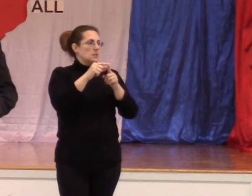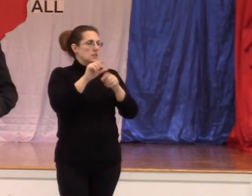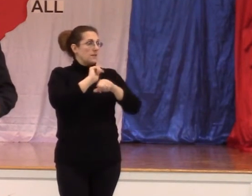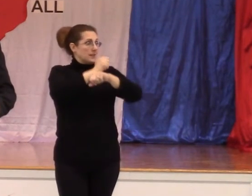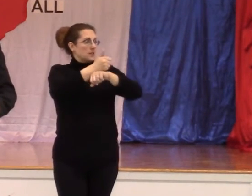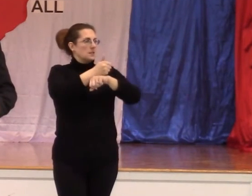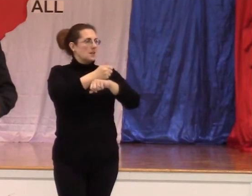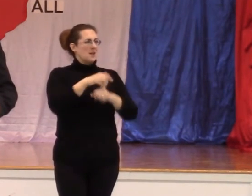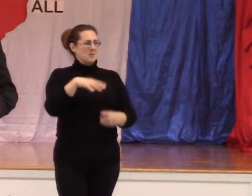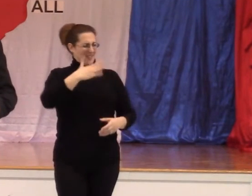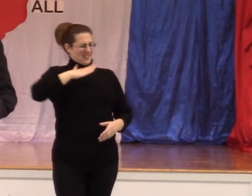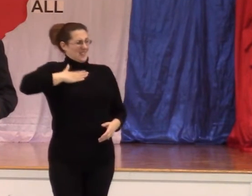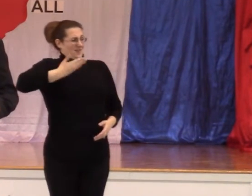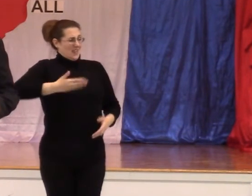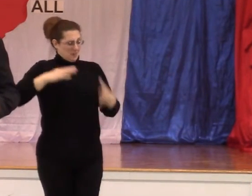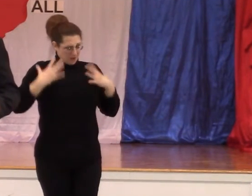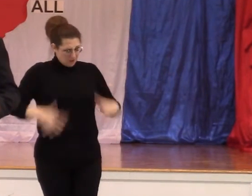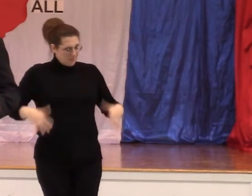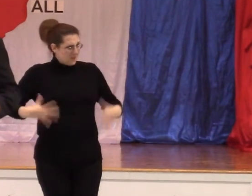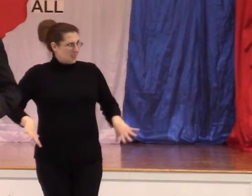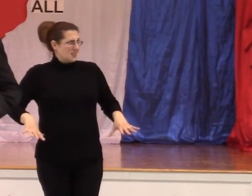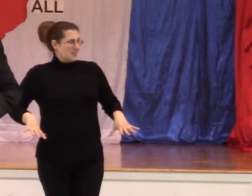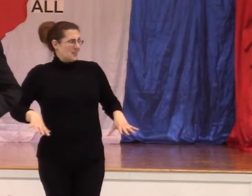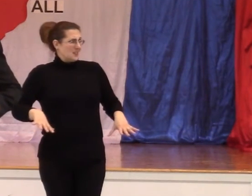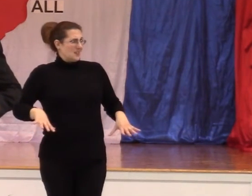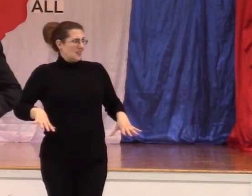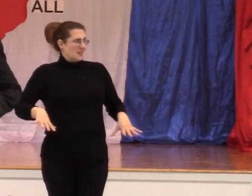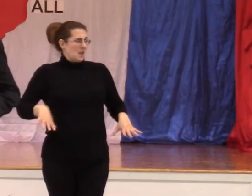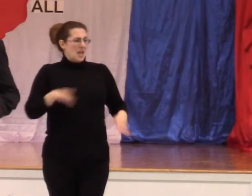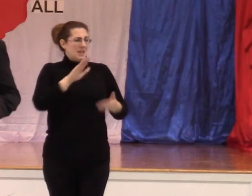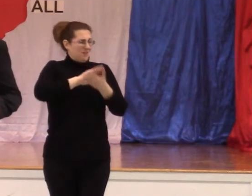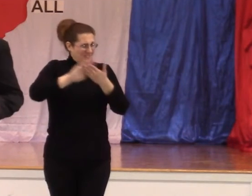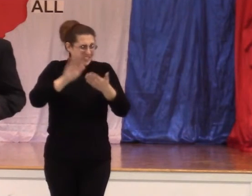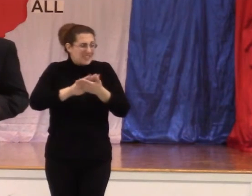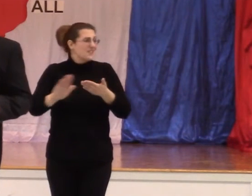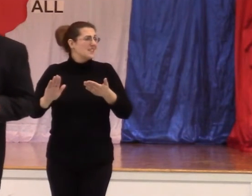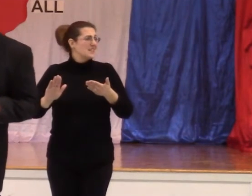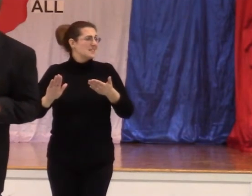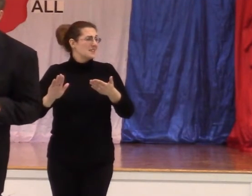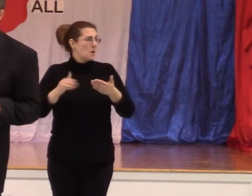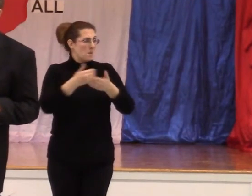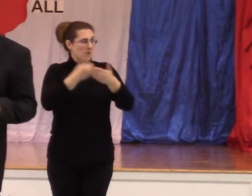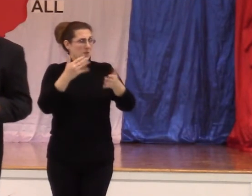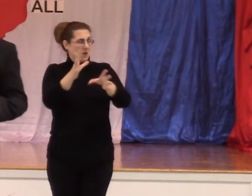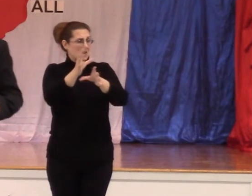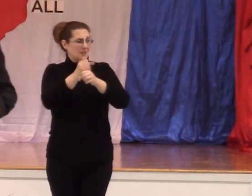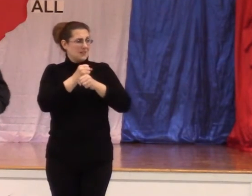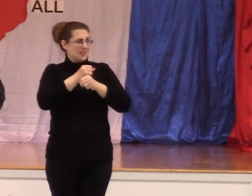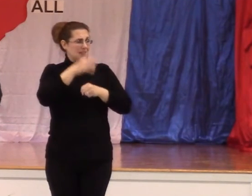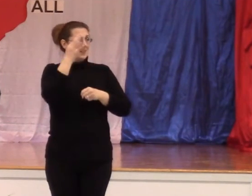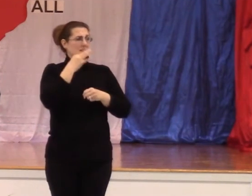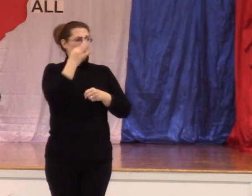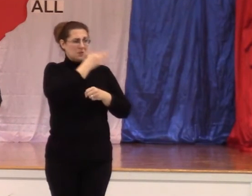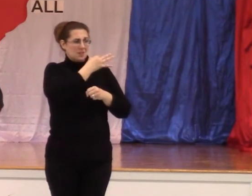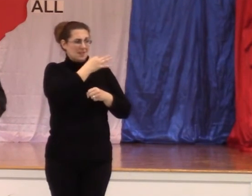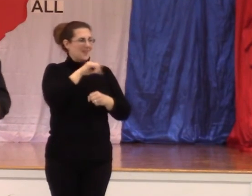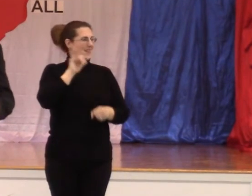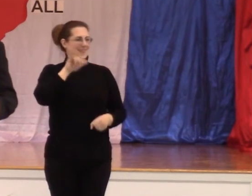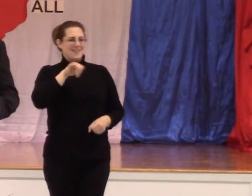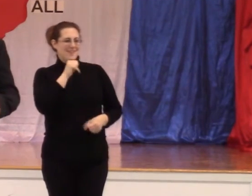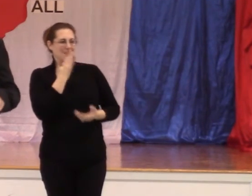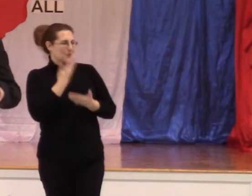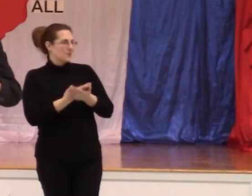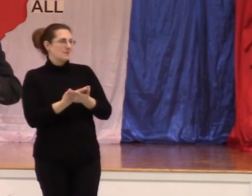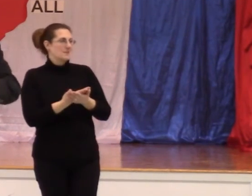rid of confession, or even more so, getting rid of absolution prior to receiving the supper, that's not a good